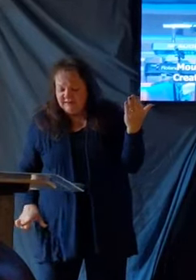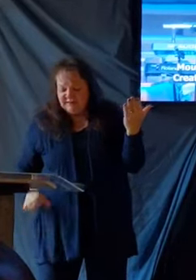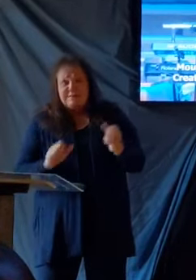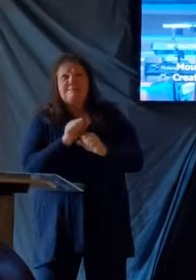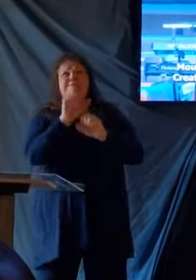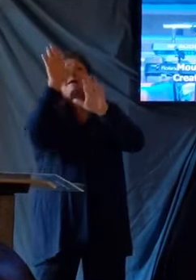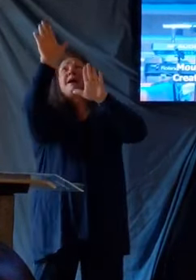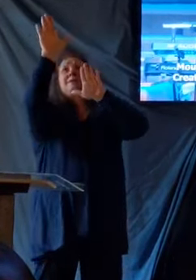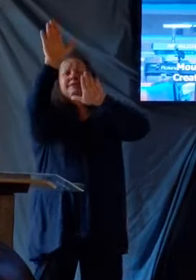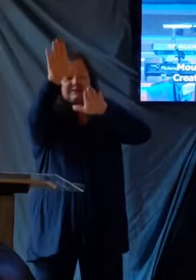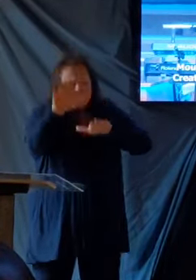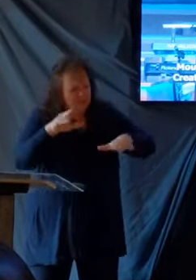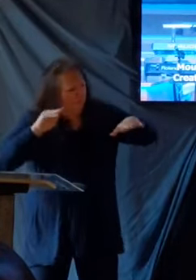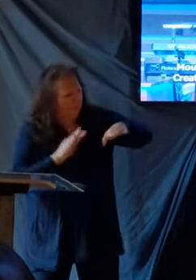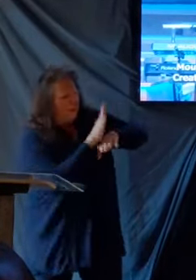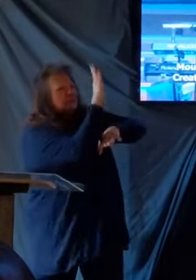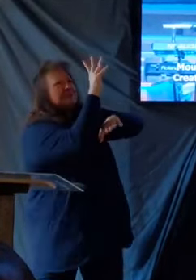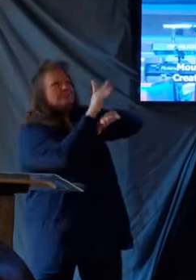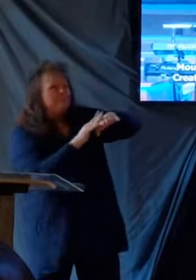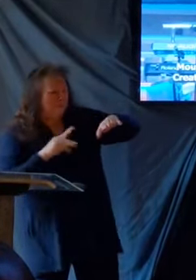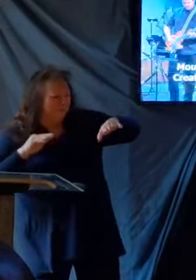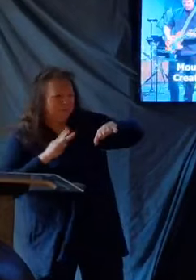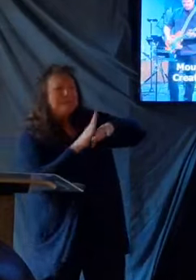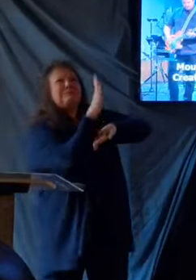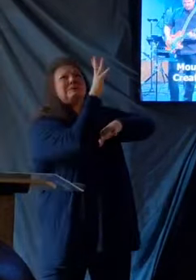Lord, bow an ocean's roar,